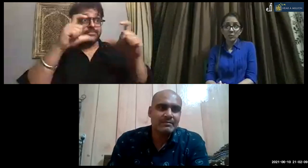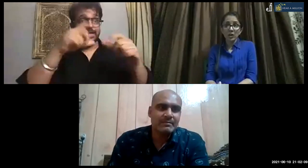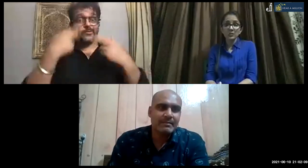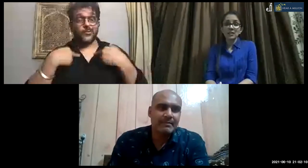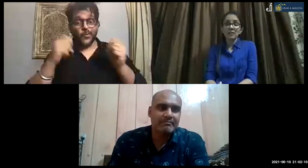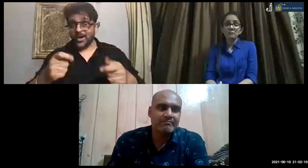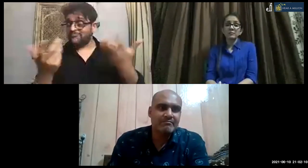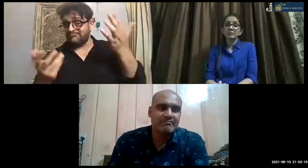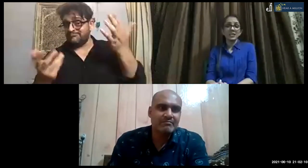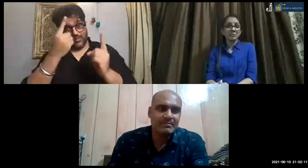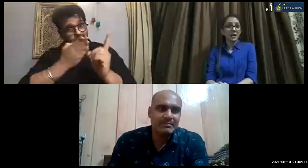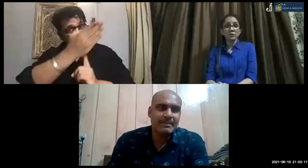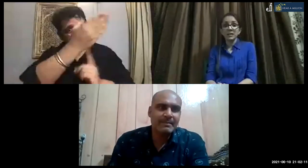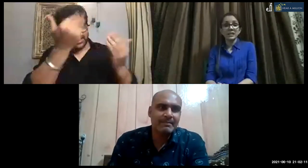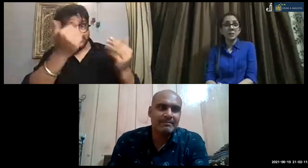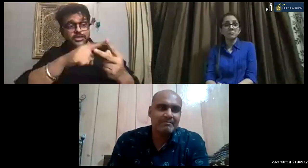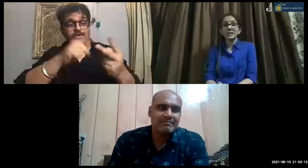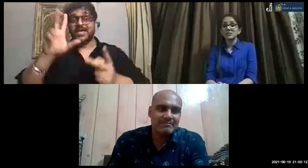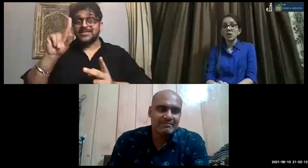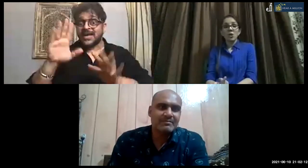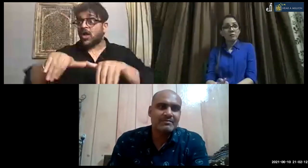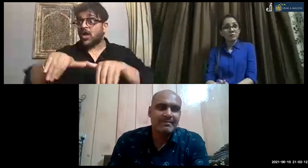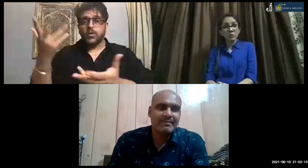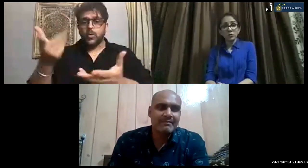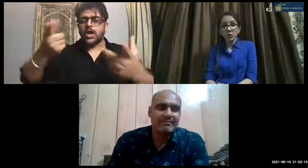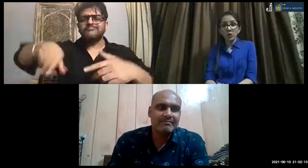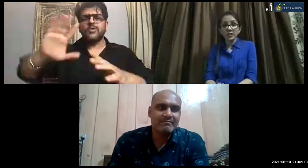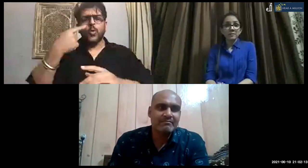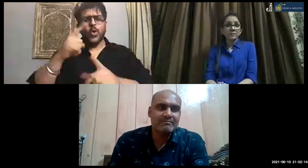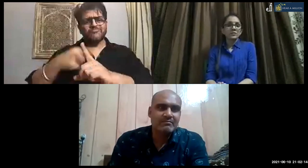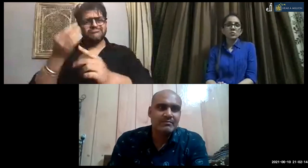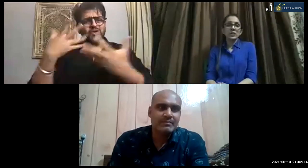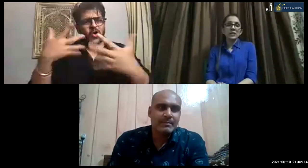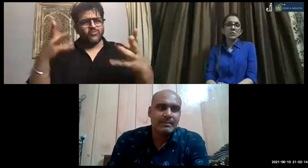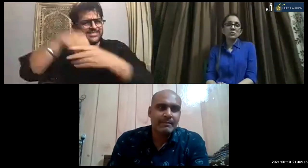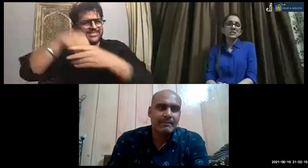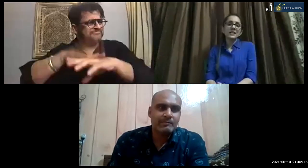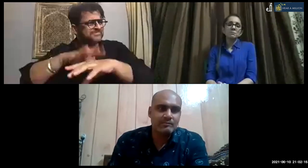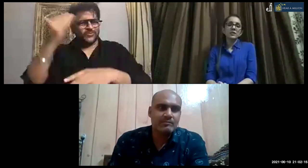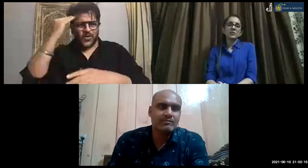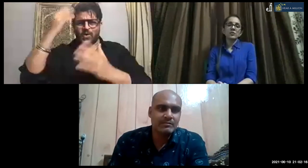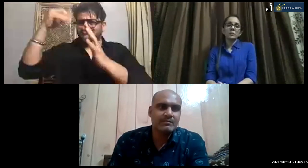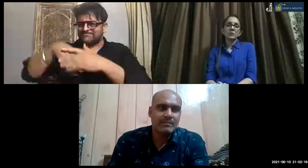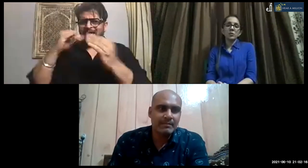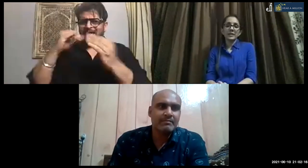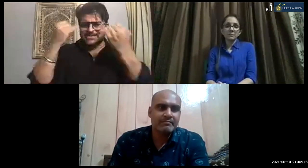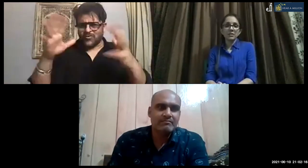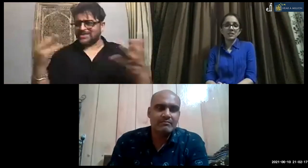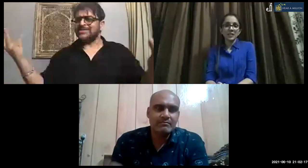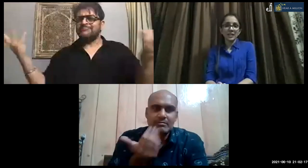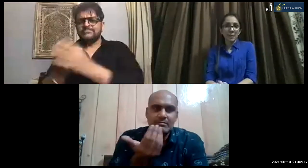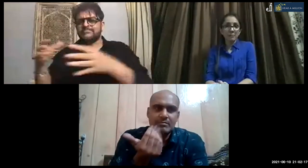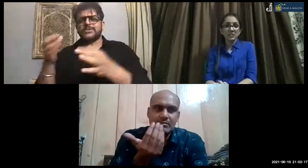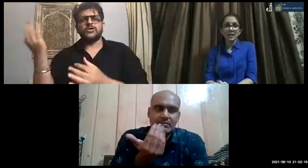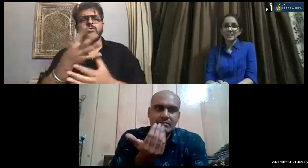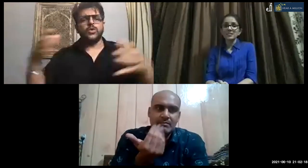have to work with the government, if we keep have to filing complaints, or we have to go to the court, so who's the expert? You know, people who are experts, they